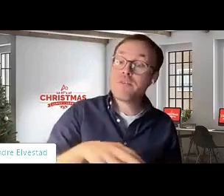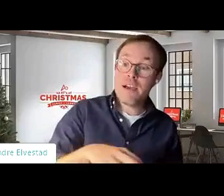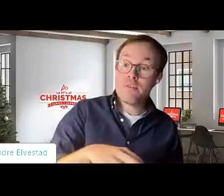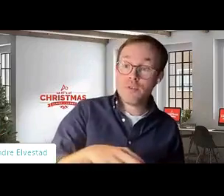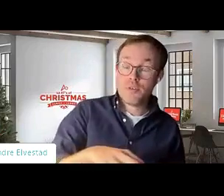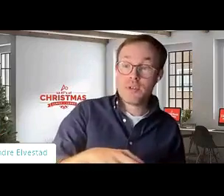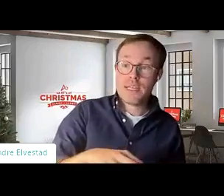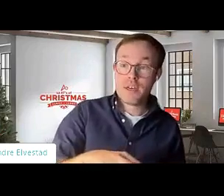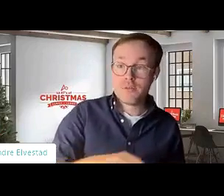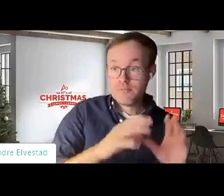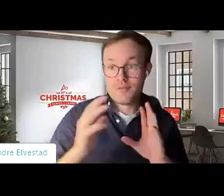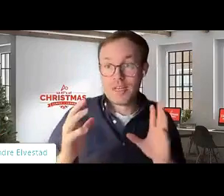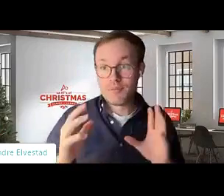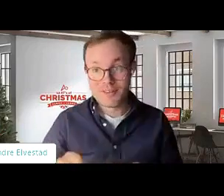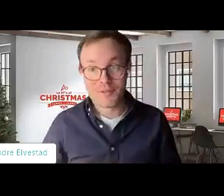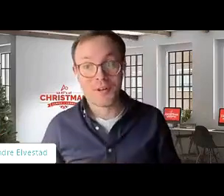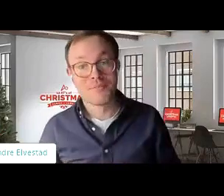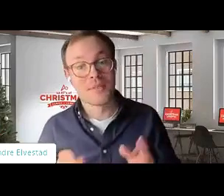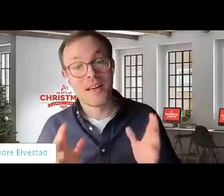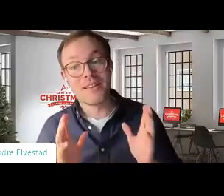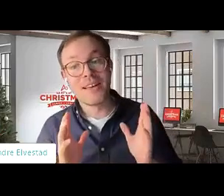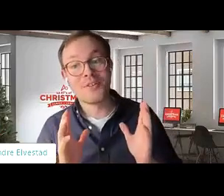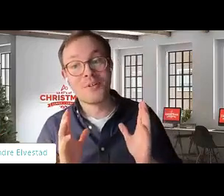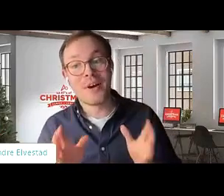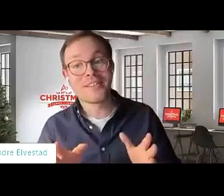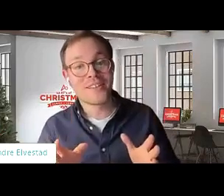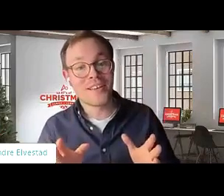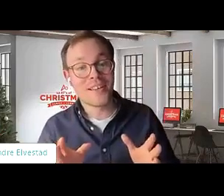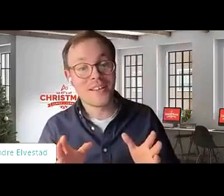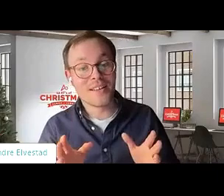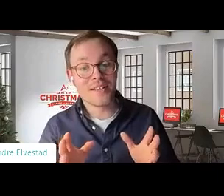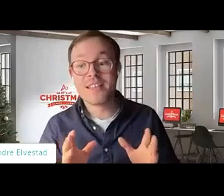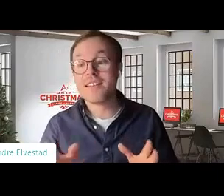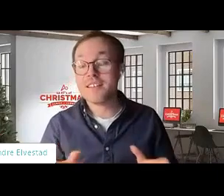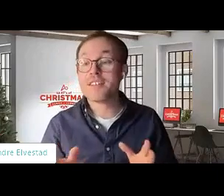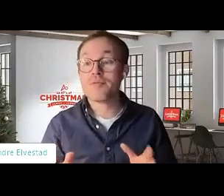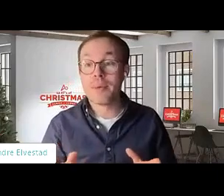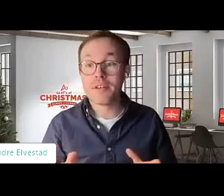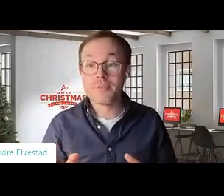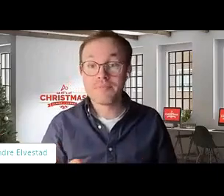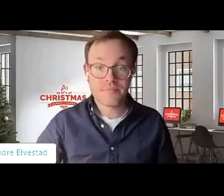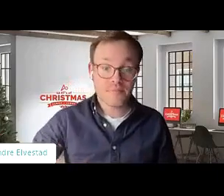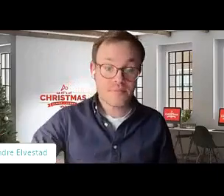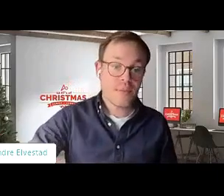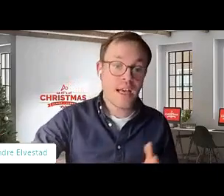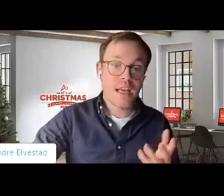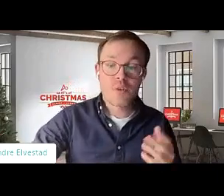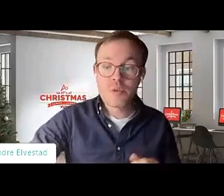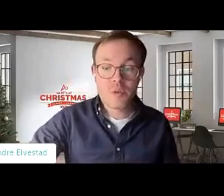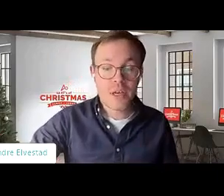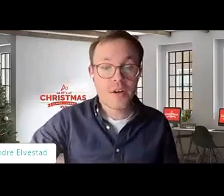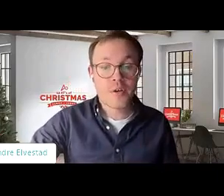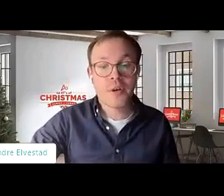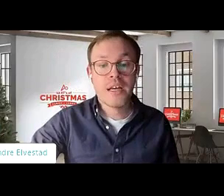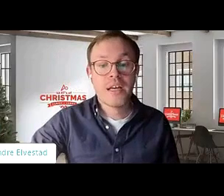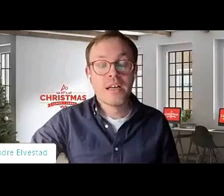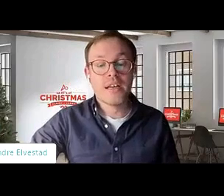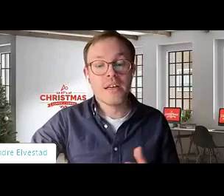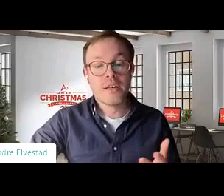used Duolingo trademarked, then you might see that this is familiar. And what we do here, you learn